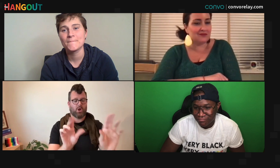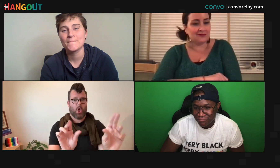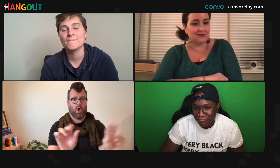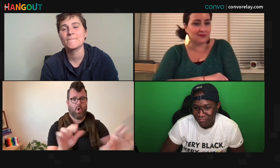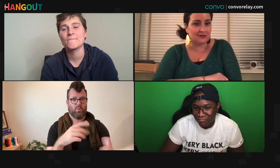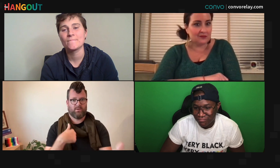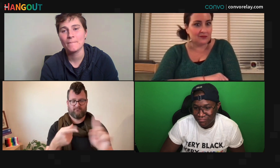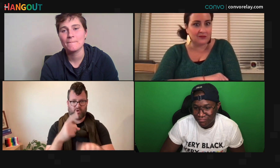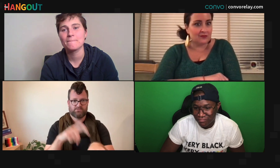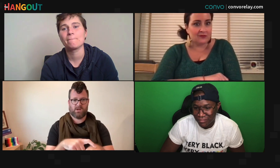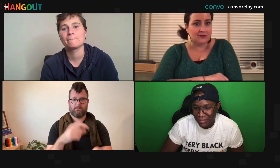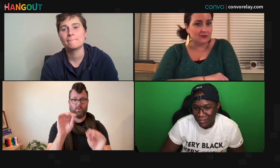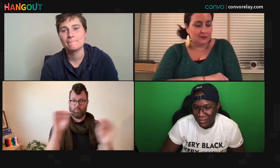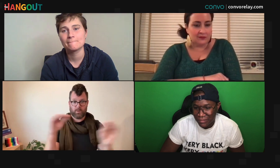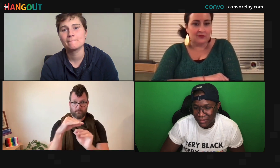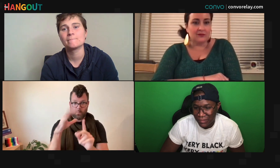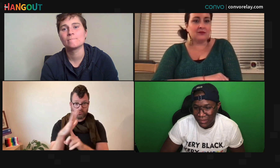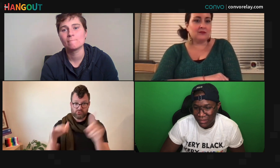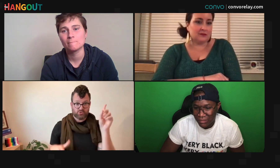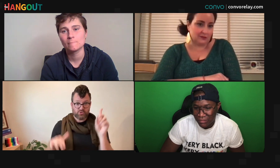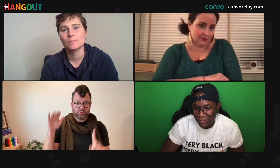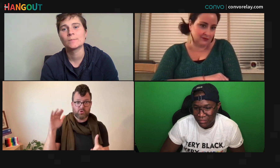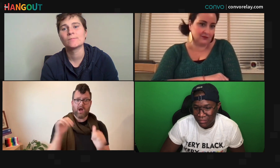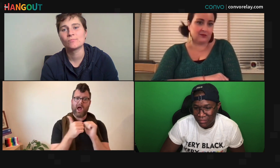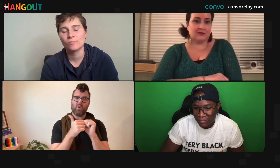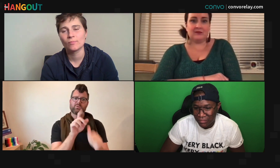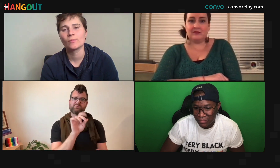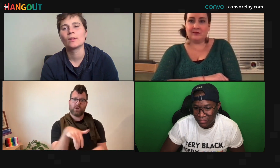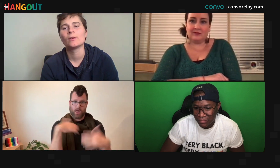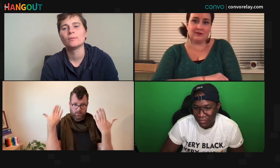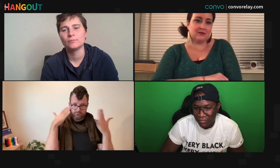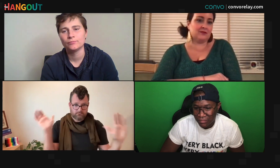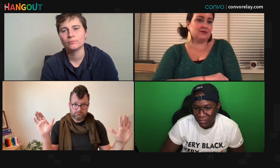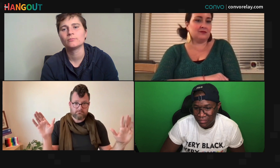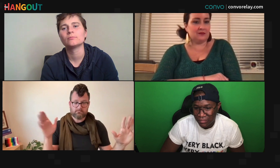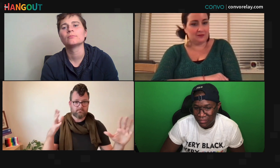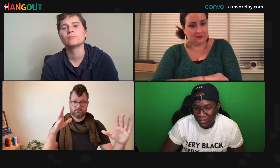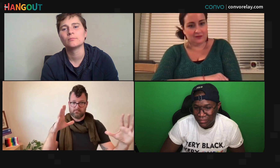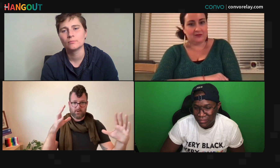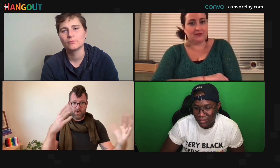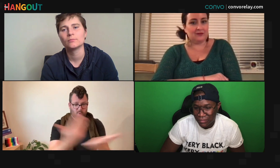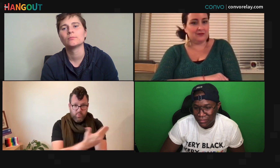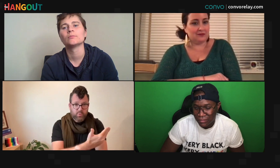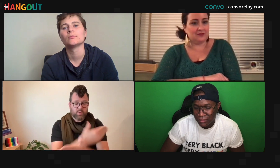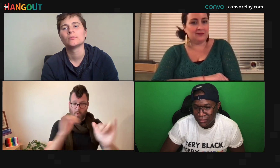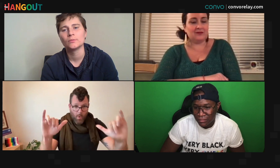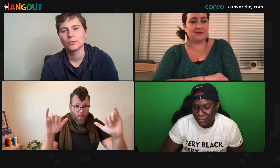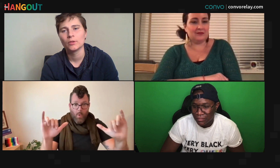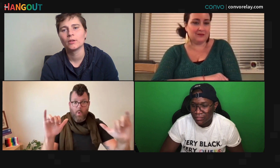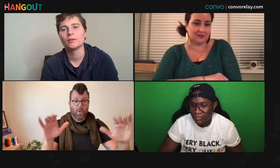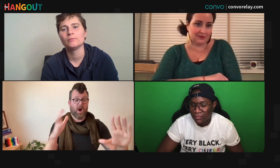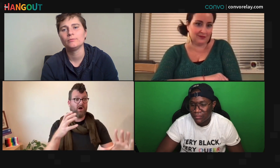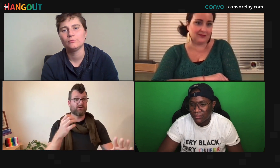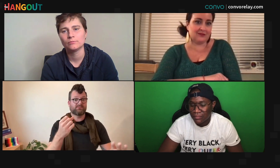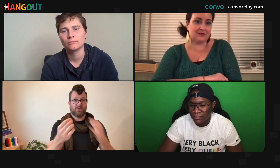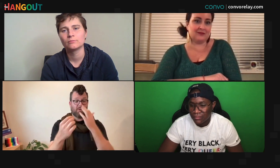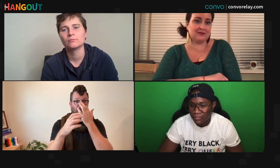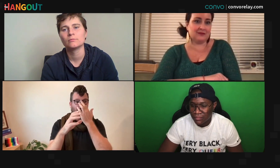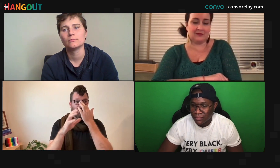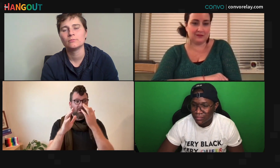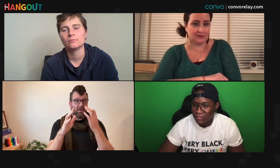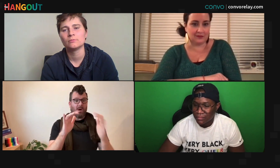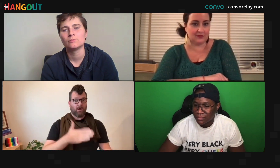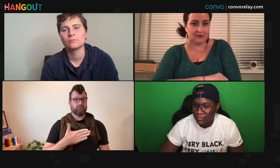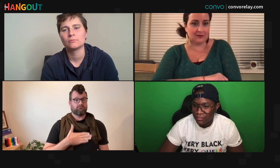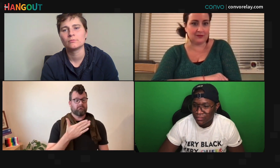understand, and I've done this for so many years, but it's easy to get lost and going, wait a minute, this is my first time. And so not even knowing how to do everything because it's all so